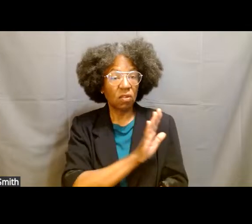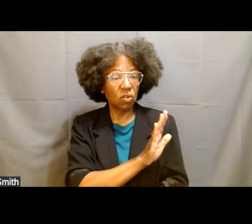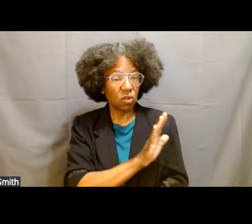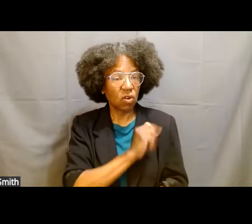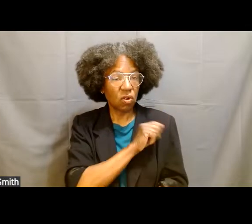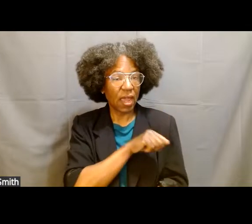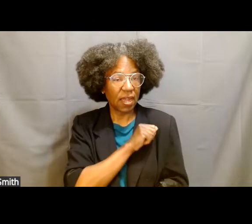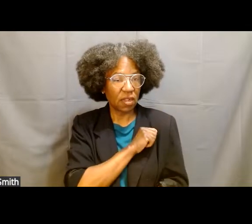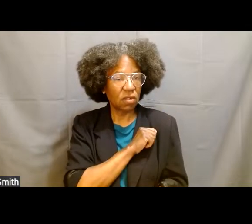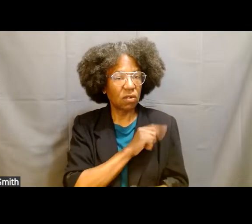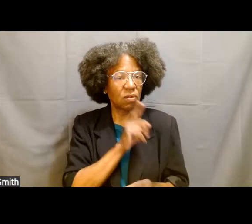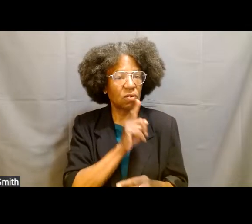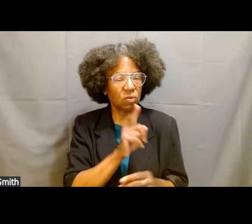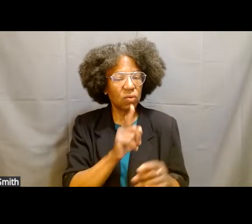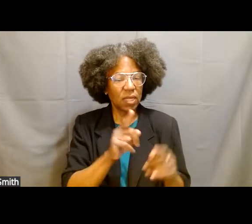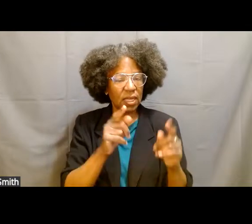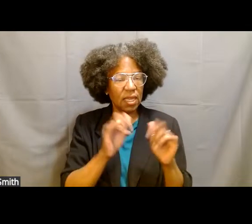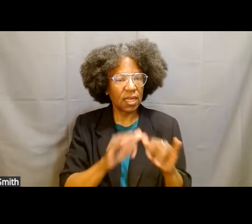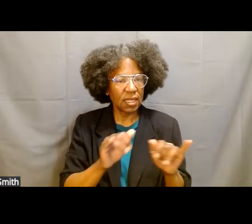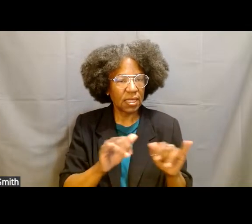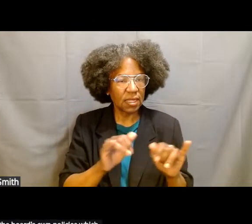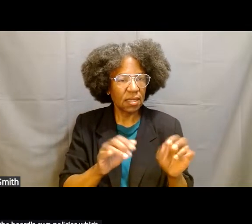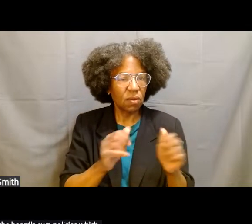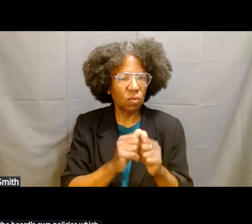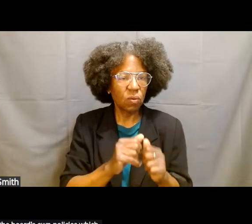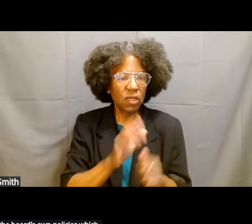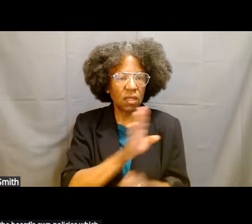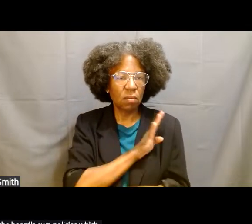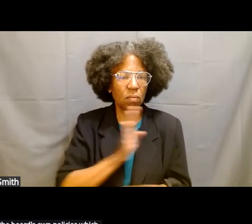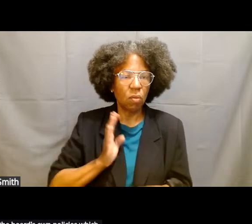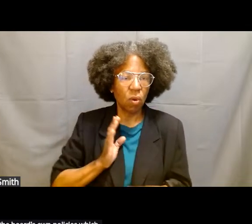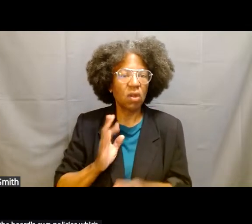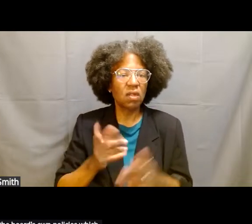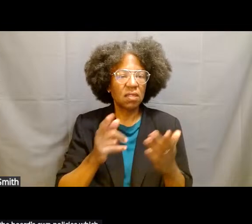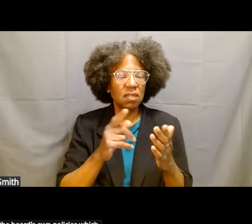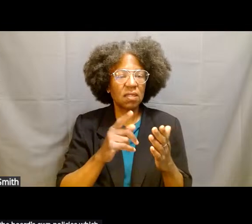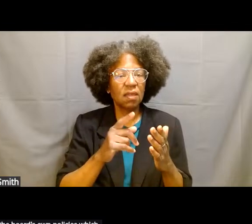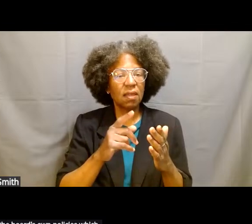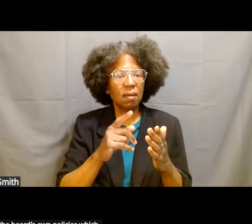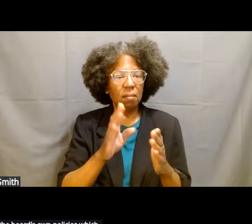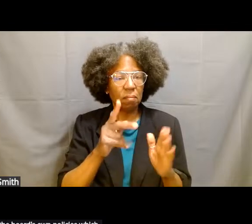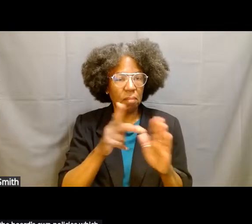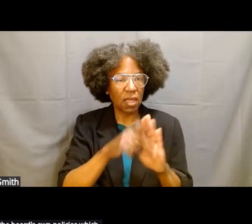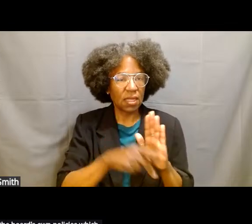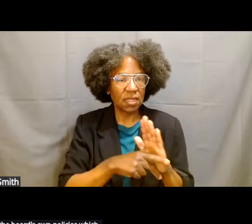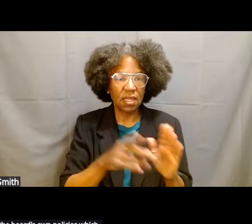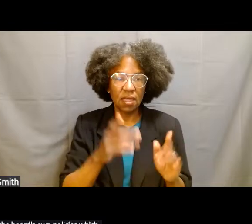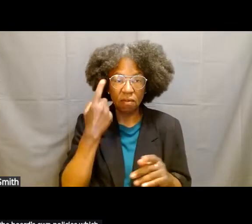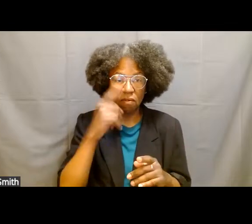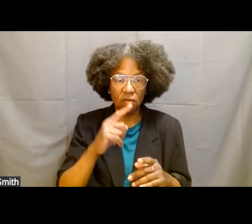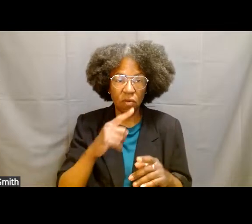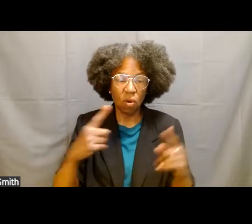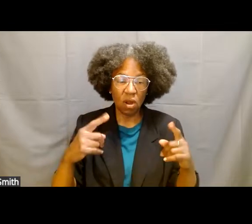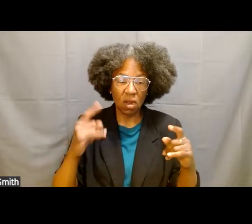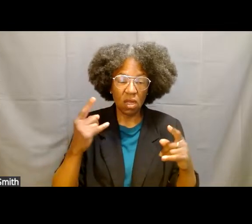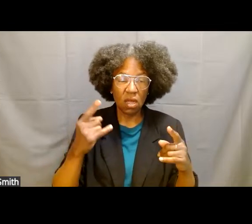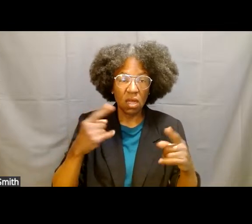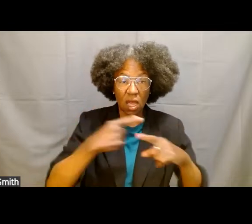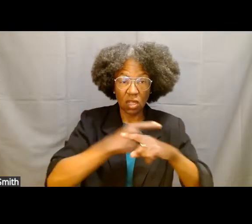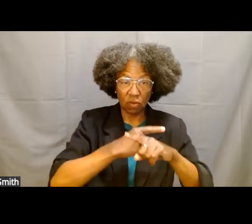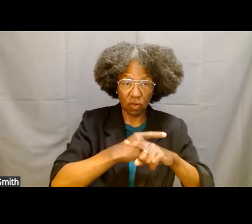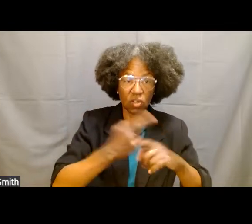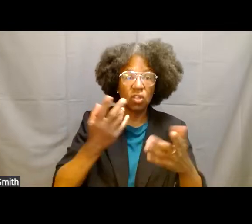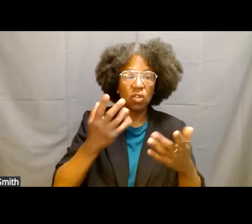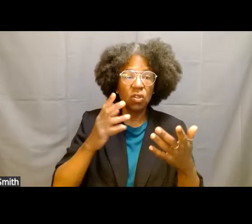with the board's own policies, which state that on controversial issues, there shall be presented a balanced